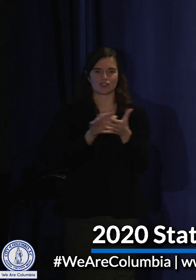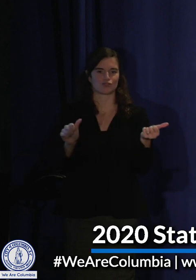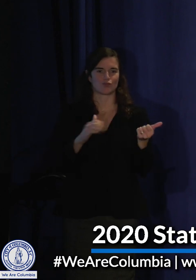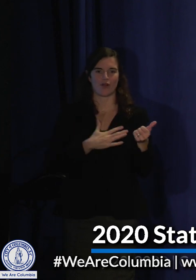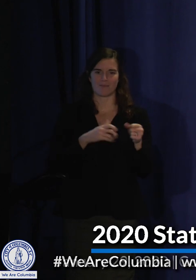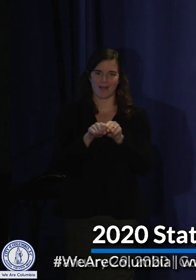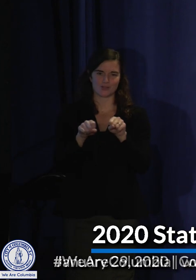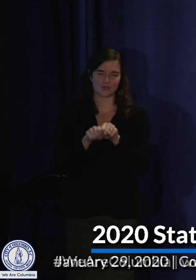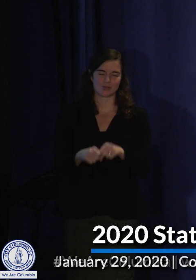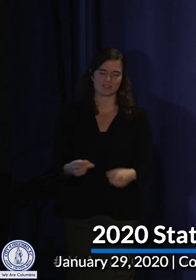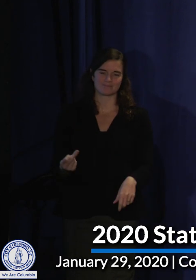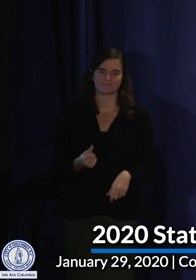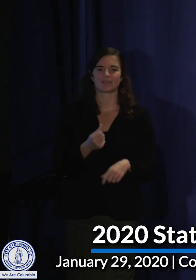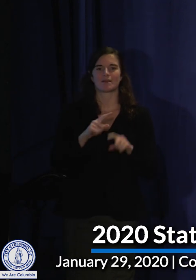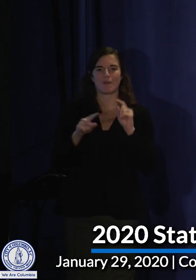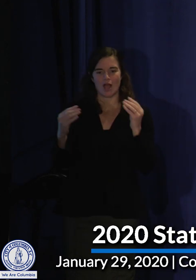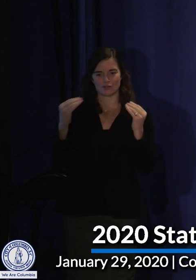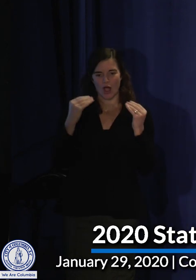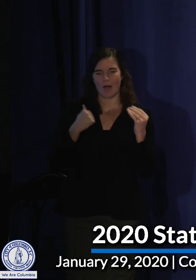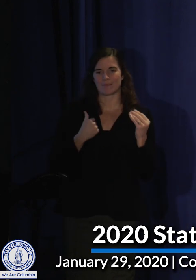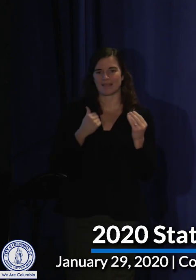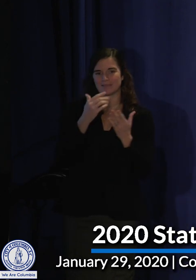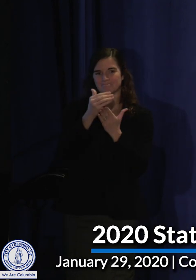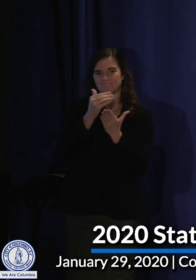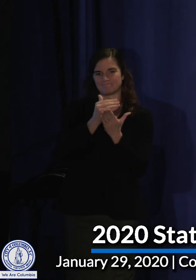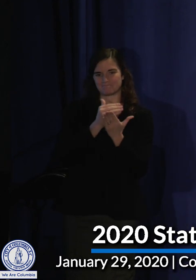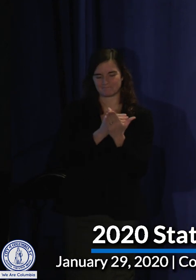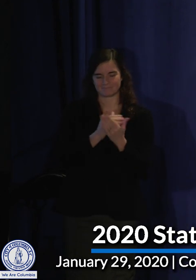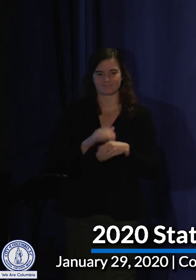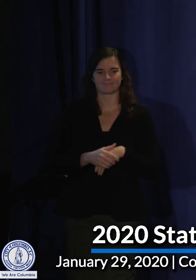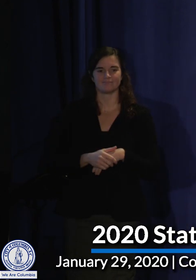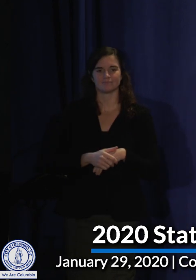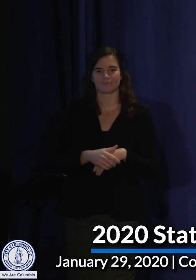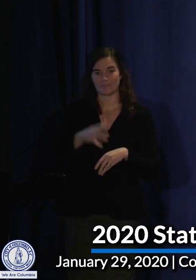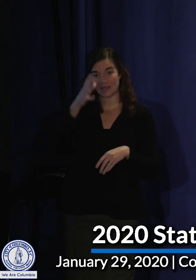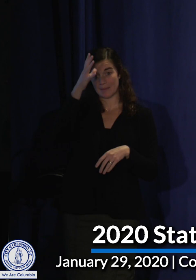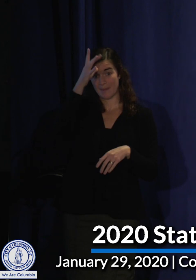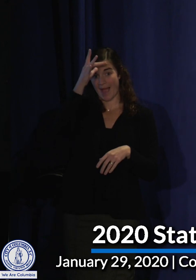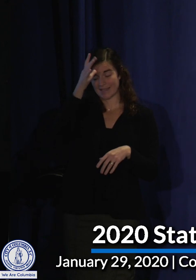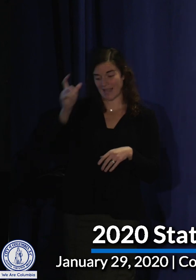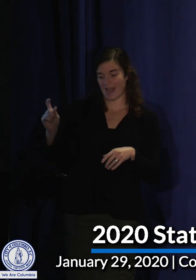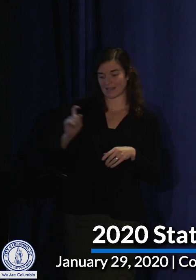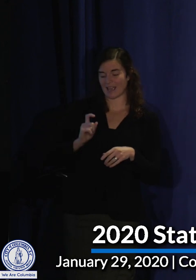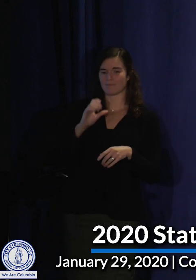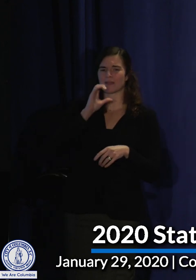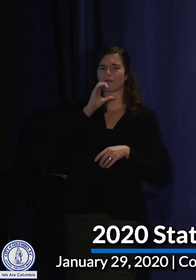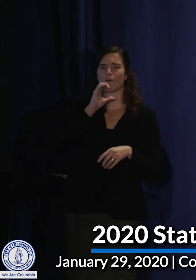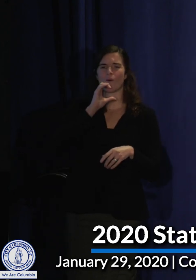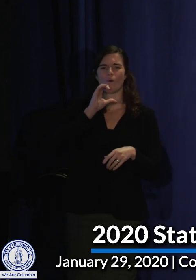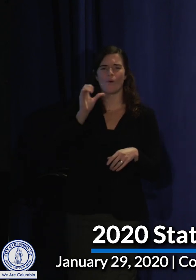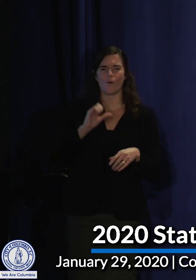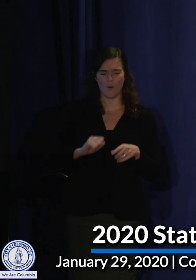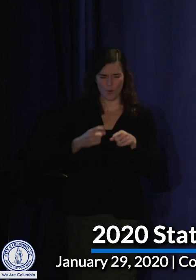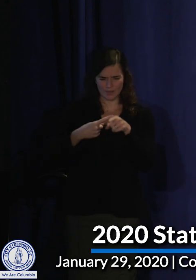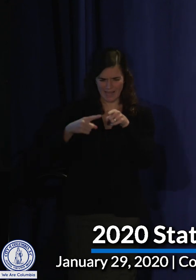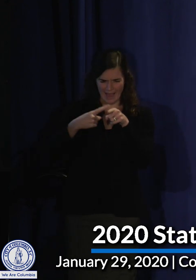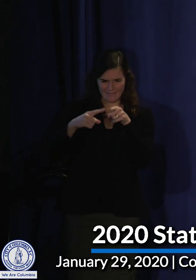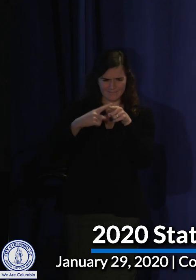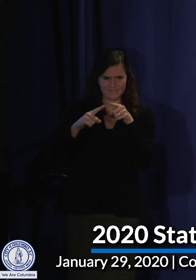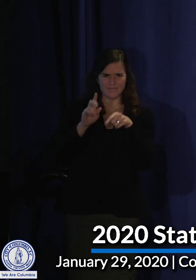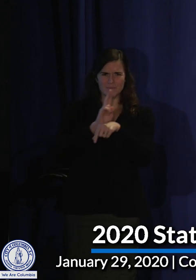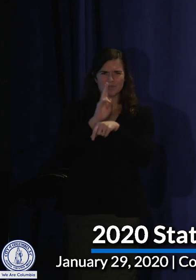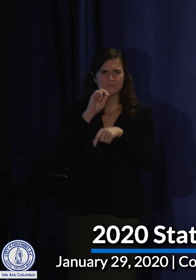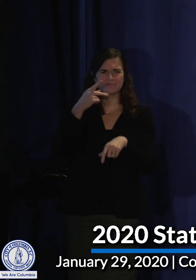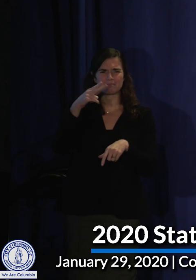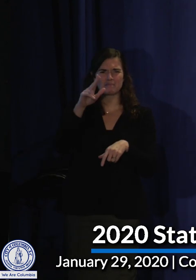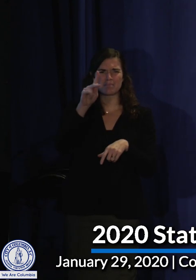kicks, but it taught me a wonderful lesson. My daddy gave me an old black handle, a putty knife, a